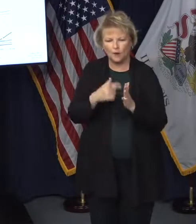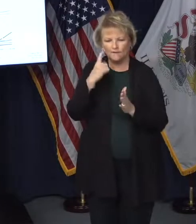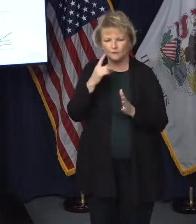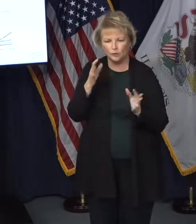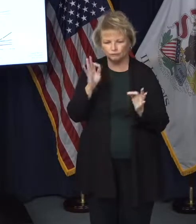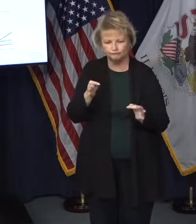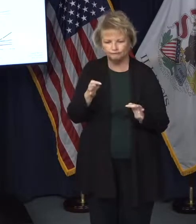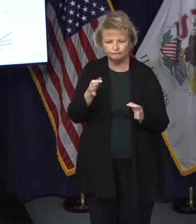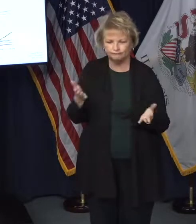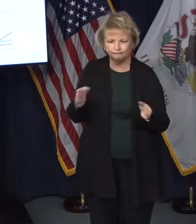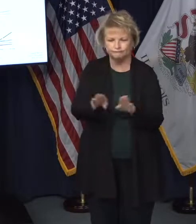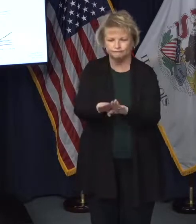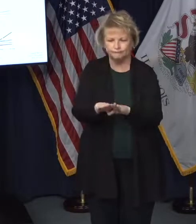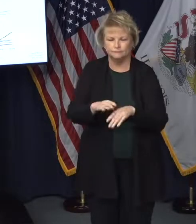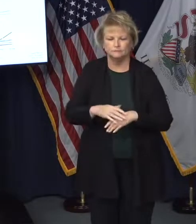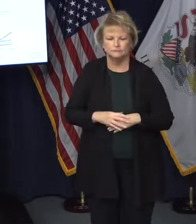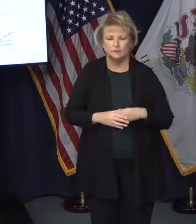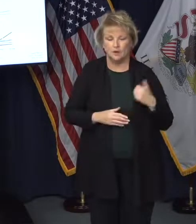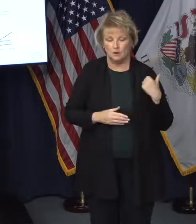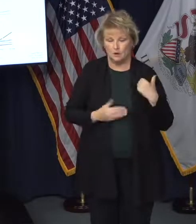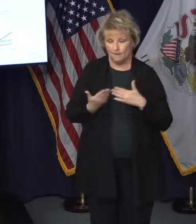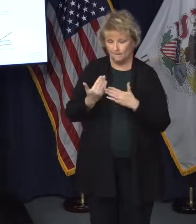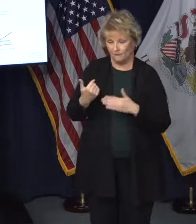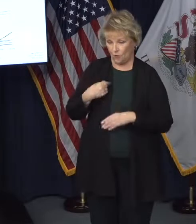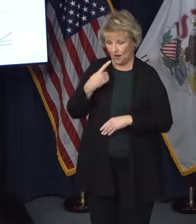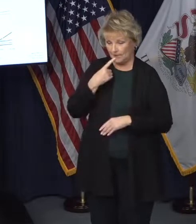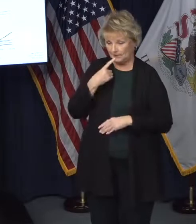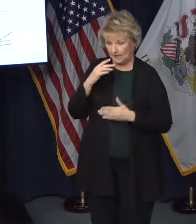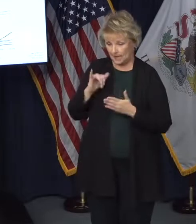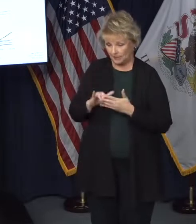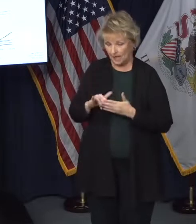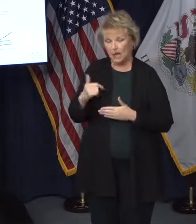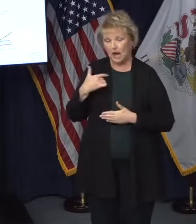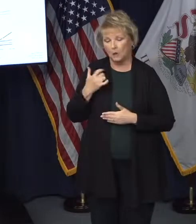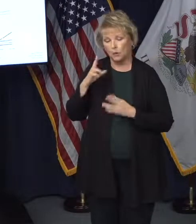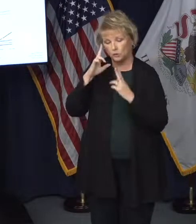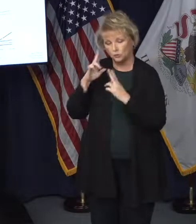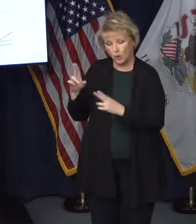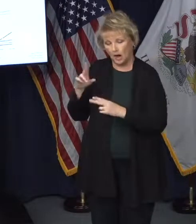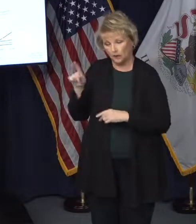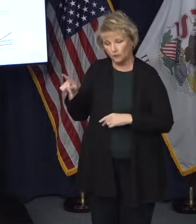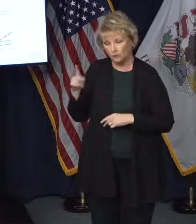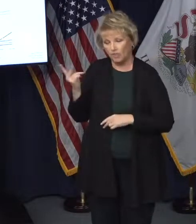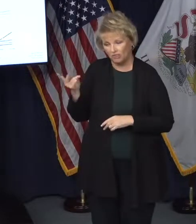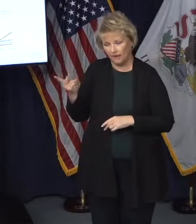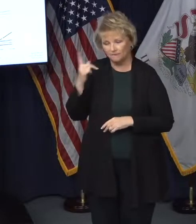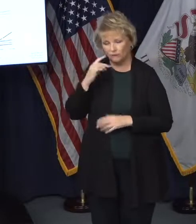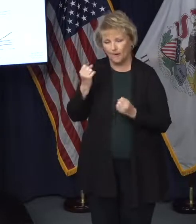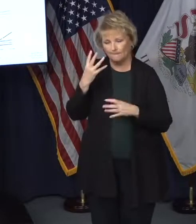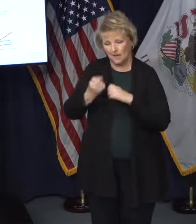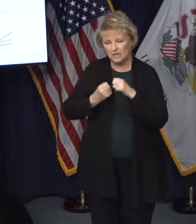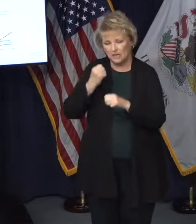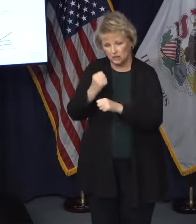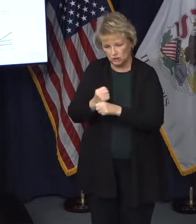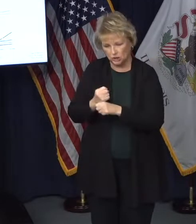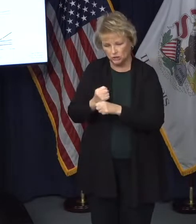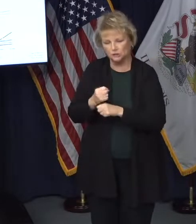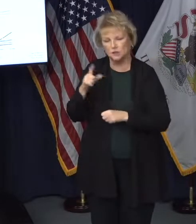Well, before I answer the question, let me just honor both Bernie and Doug for their many years